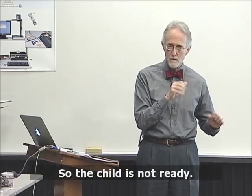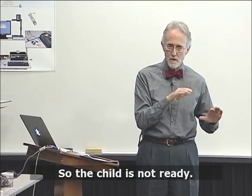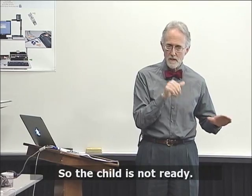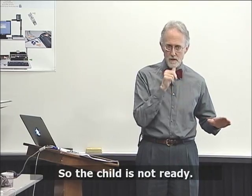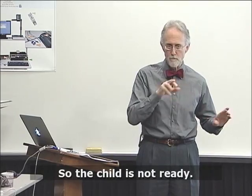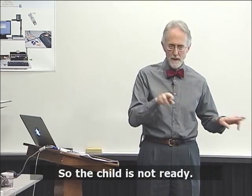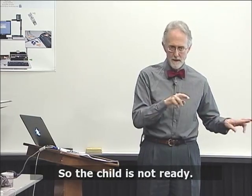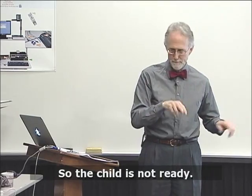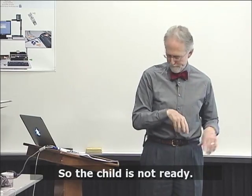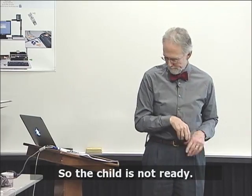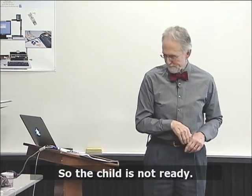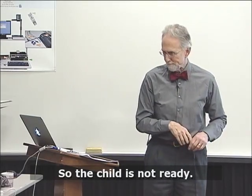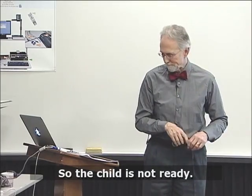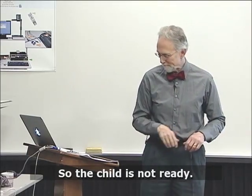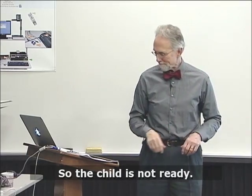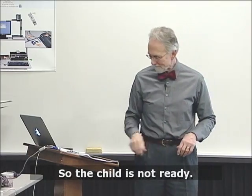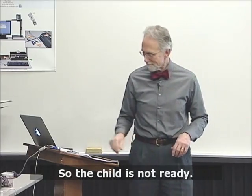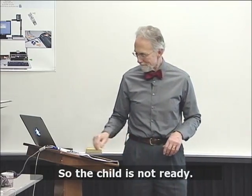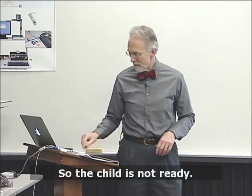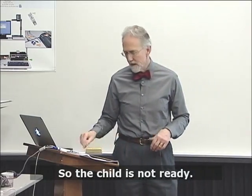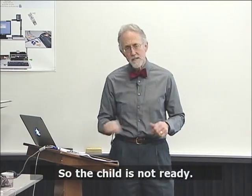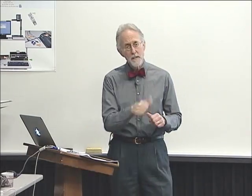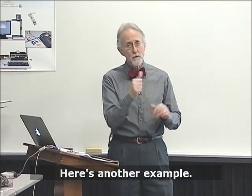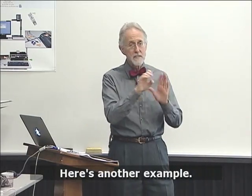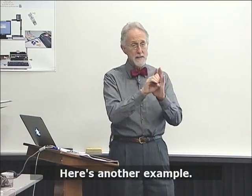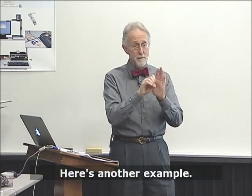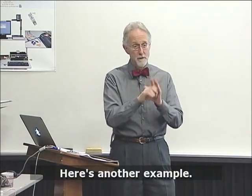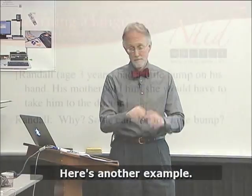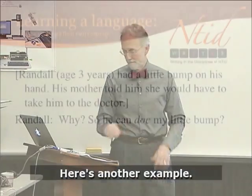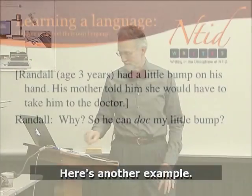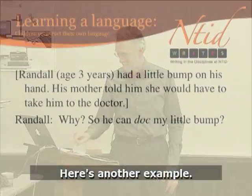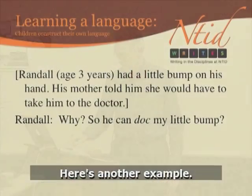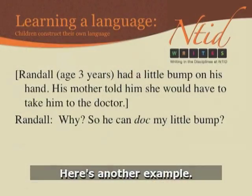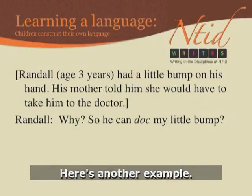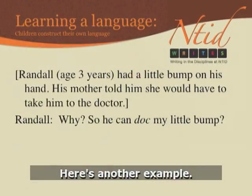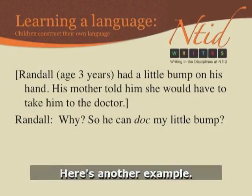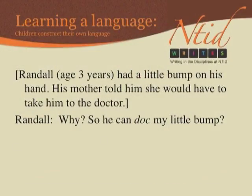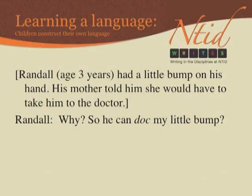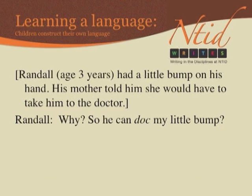child's not ready. Here's another example.